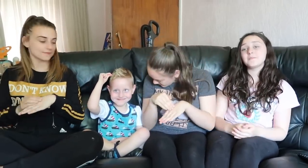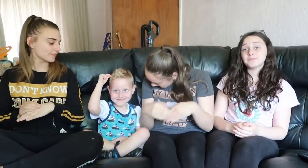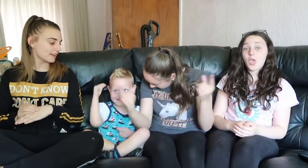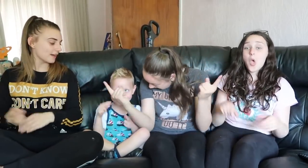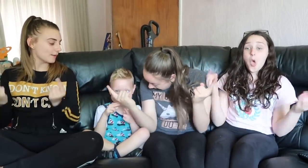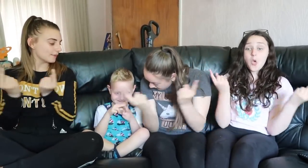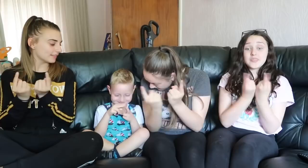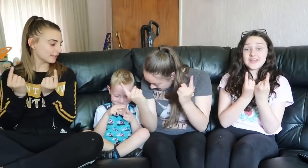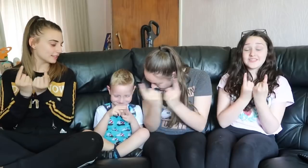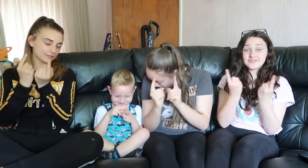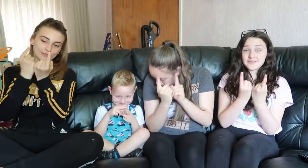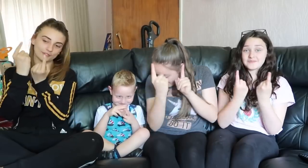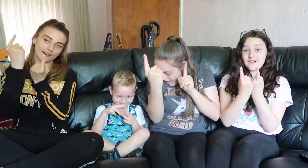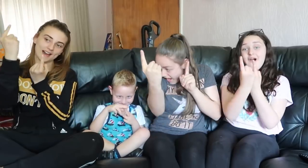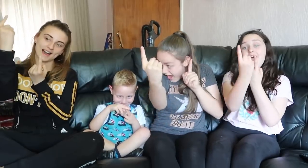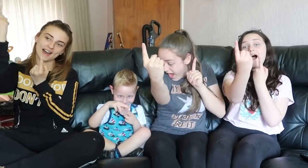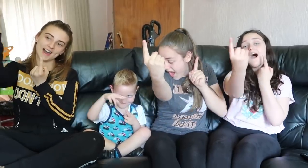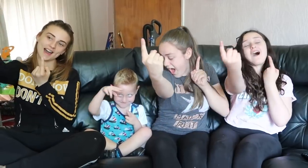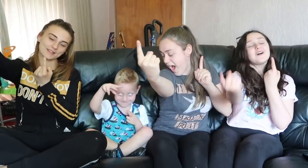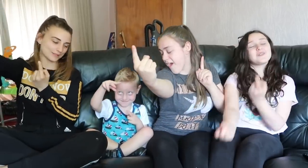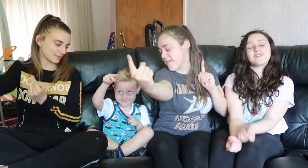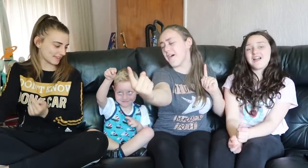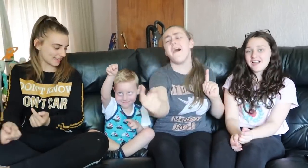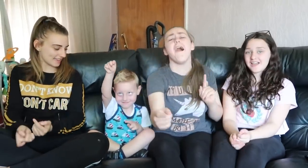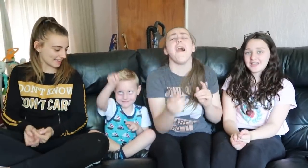You go there! What?